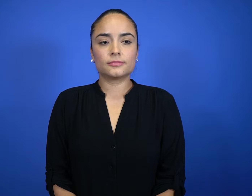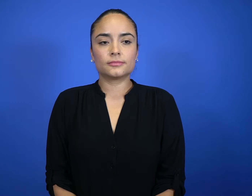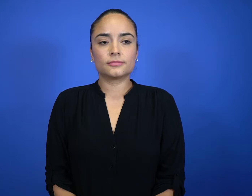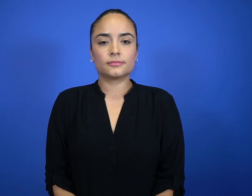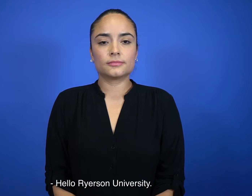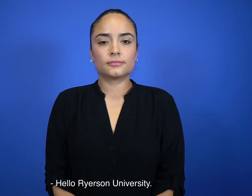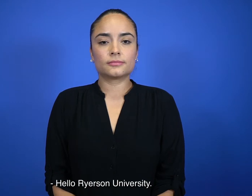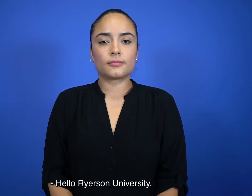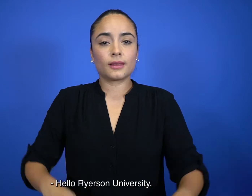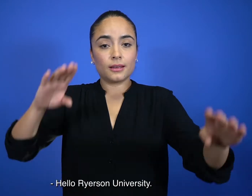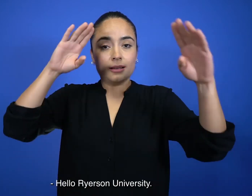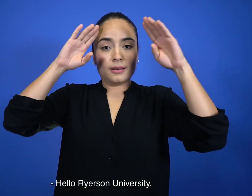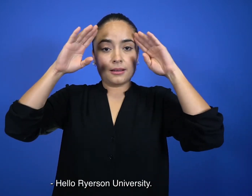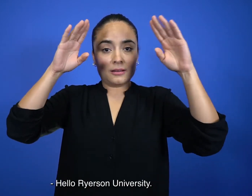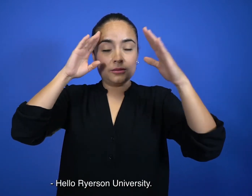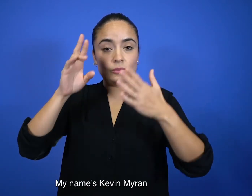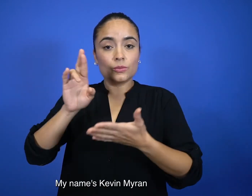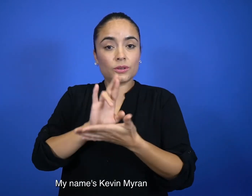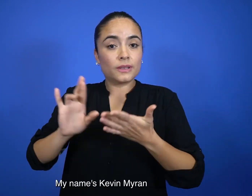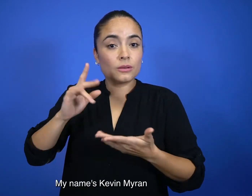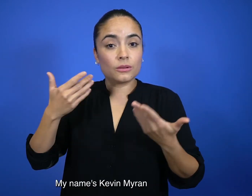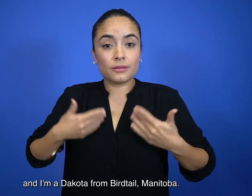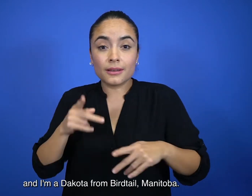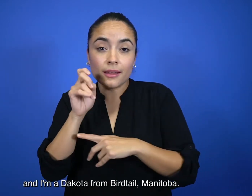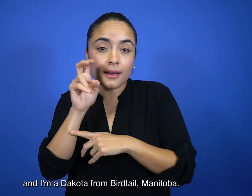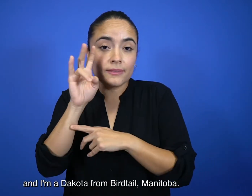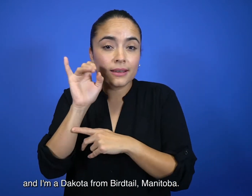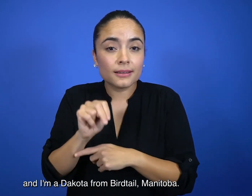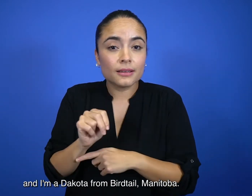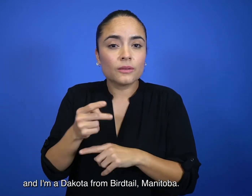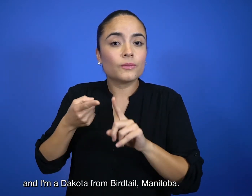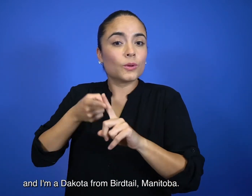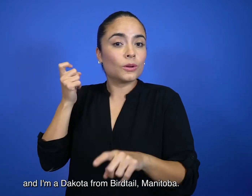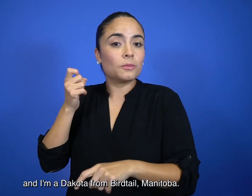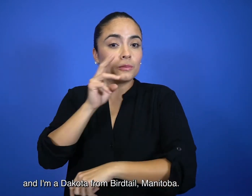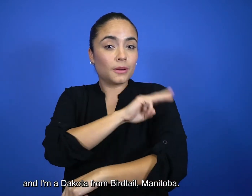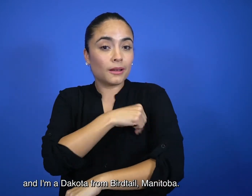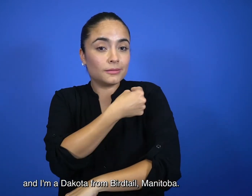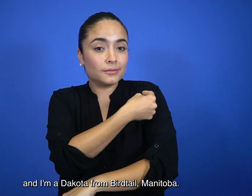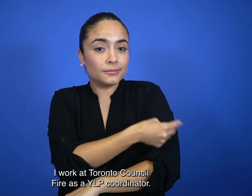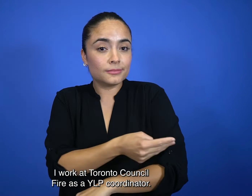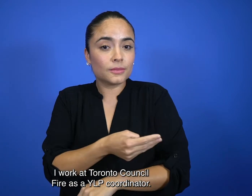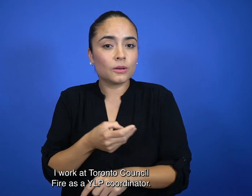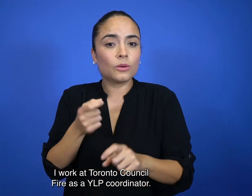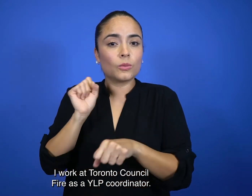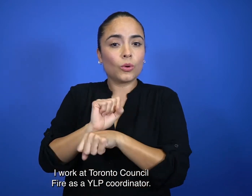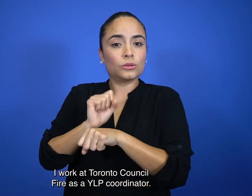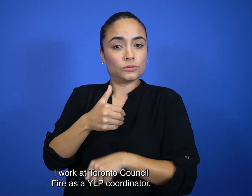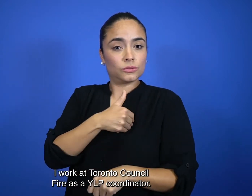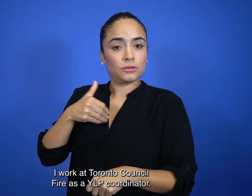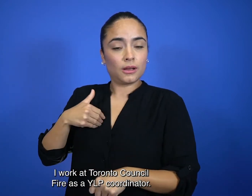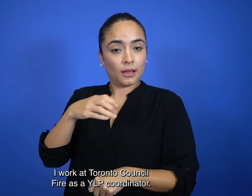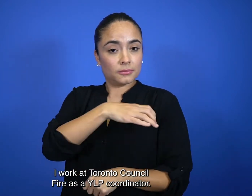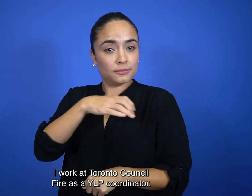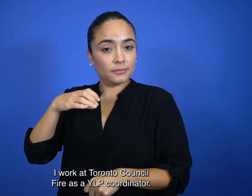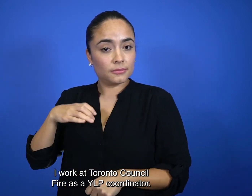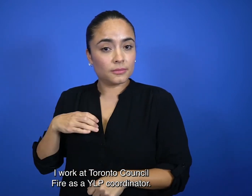So hello, Ryerson University. My name's Kevin Meyer, and I'm a Dakota from Birkdale, Manitoba. I work at Toronto Council Fire as the